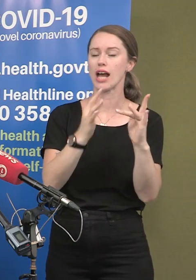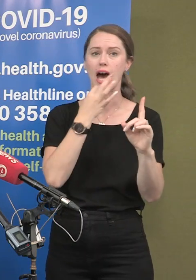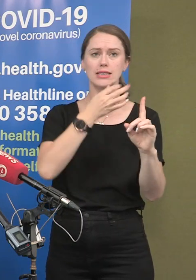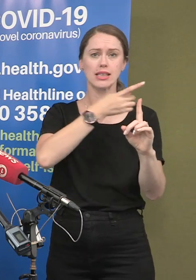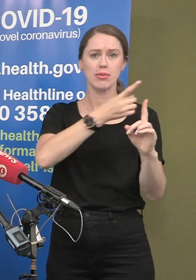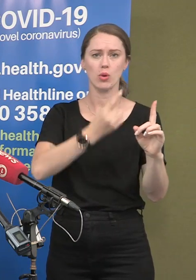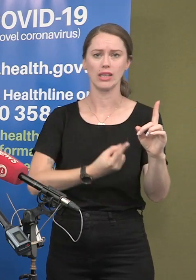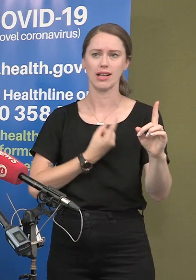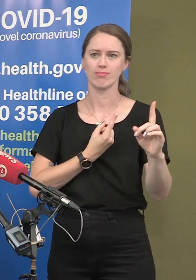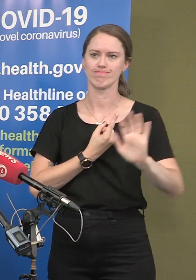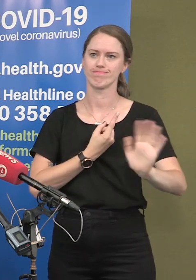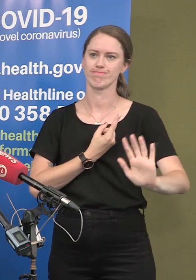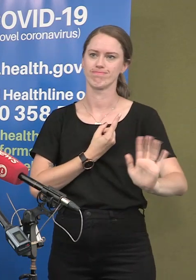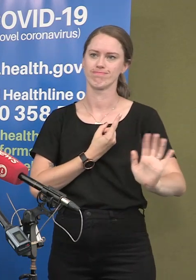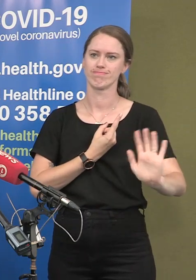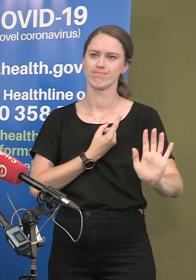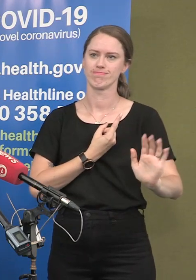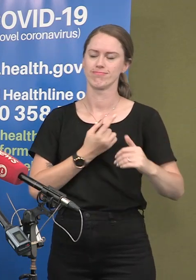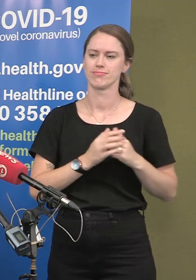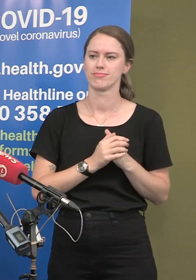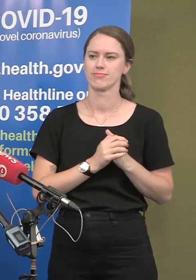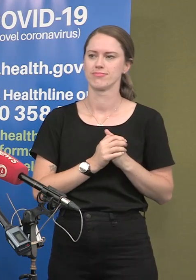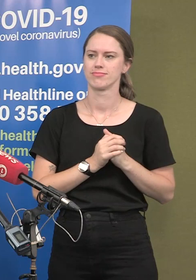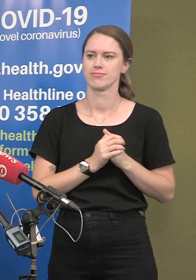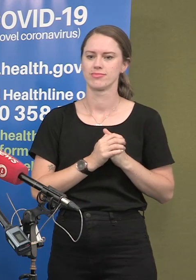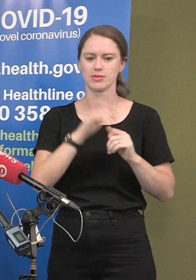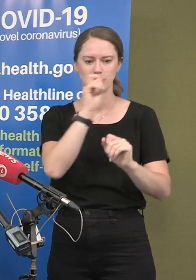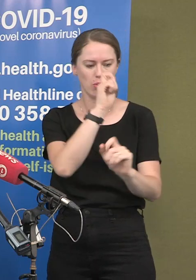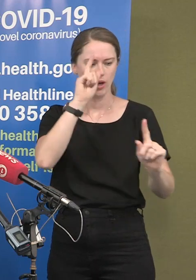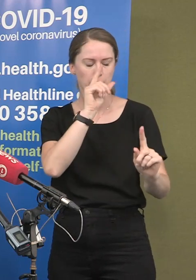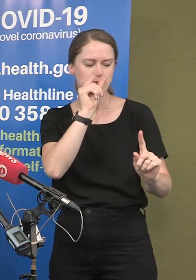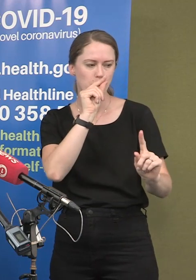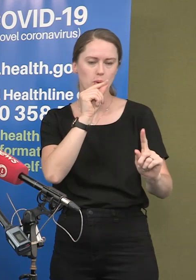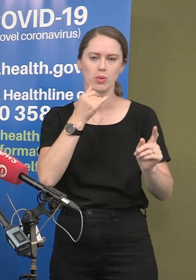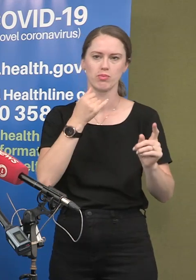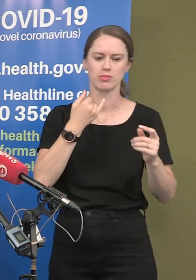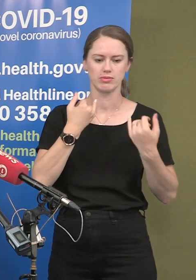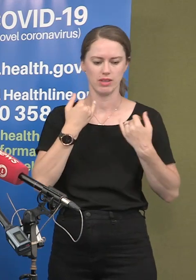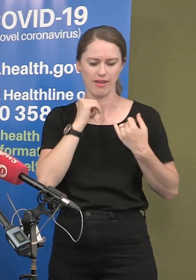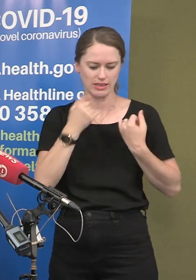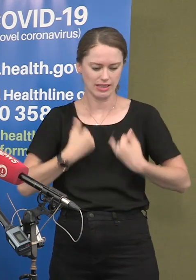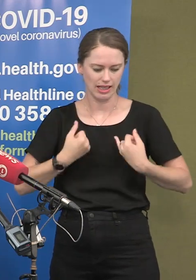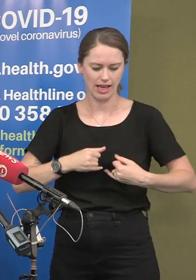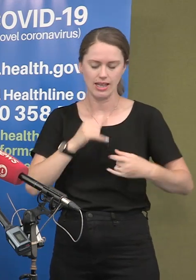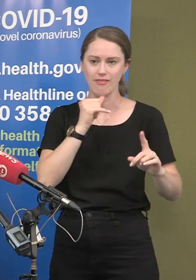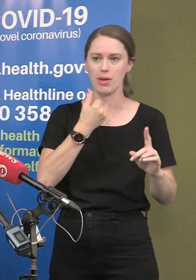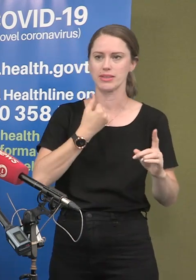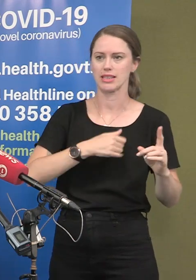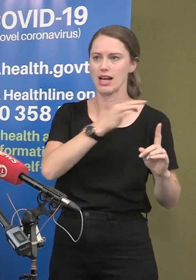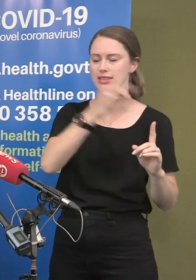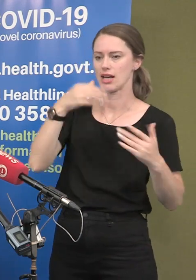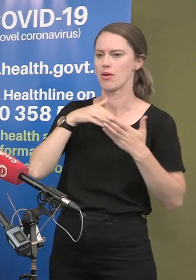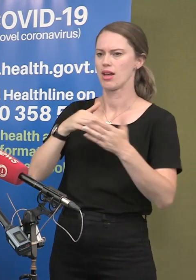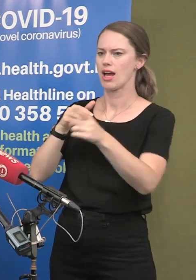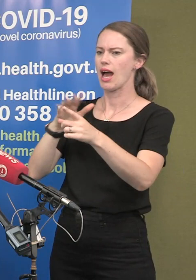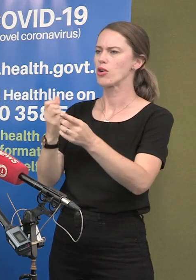into self-isolation, merely to be very aware of what the potential symptoms are and to seek medical help if they develop any symptoms. What's being done to make